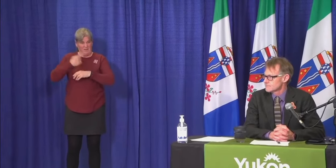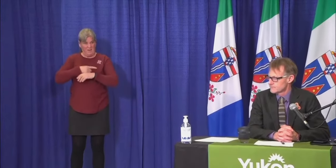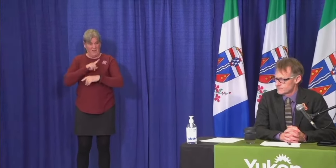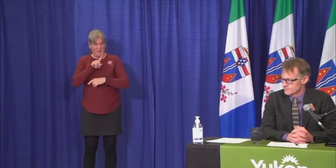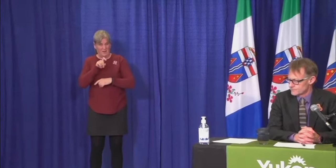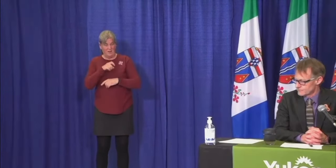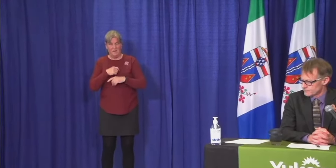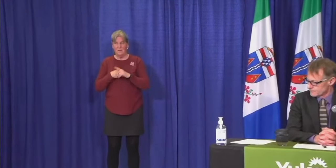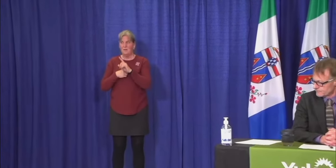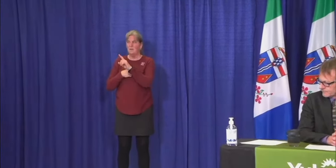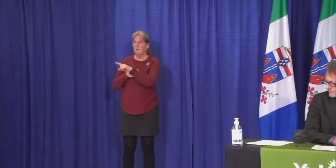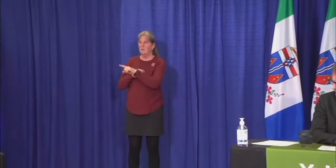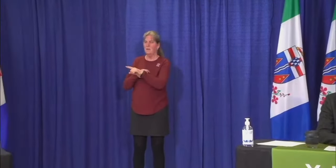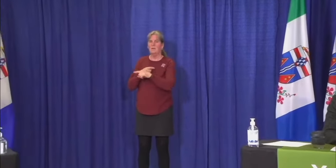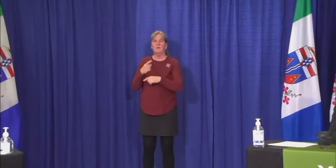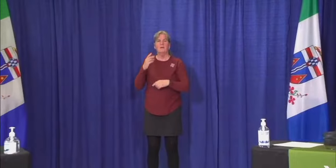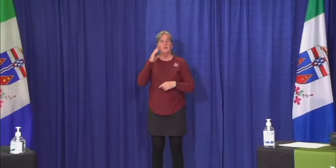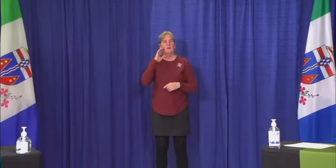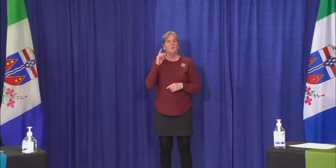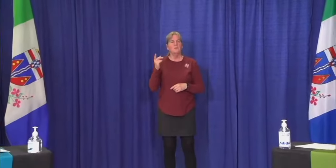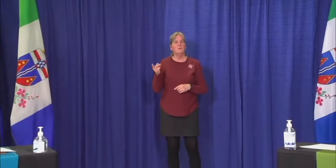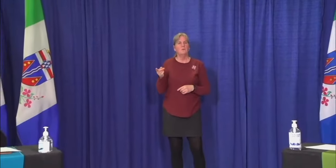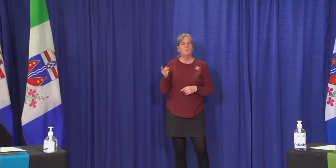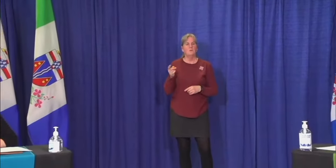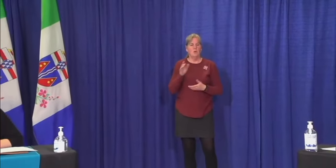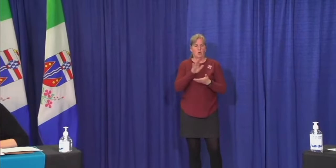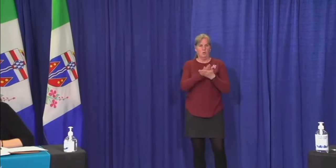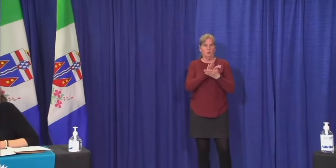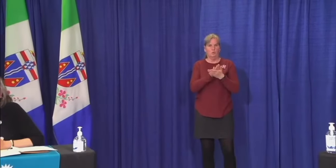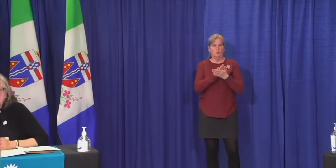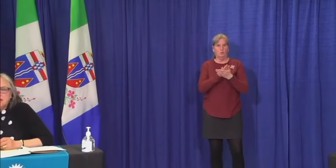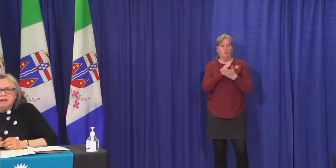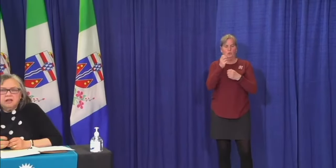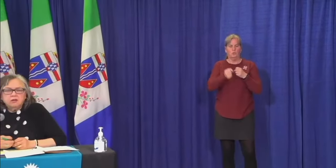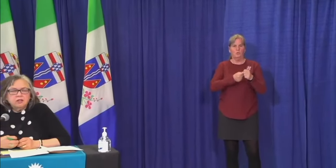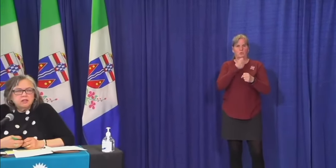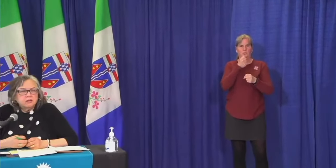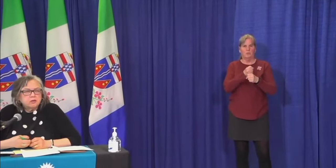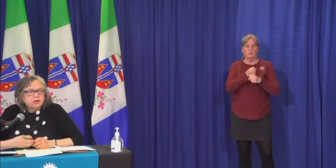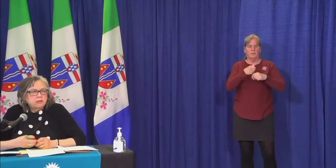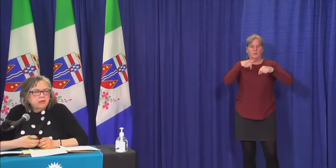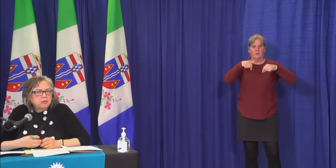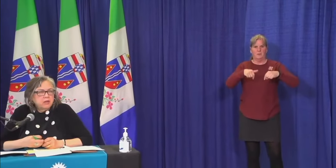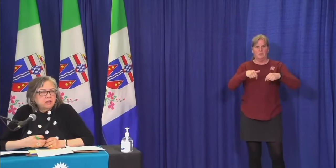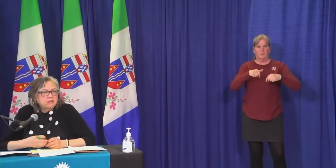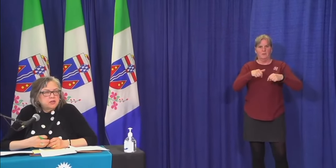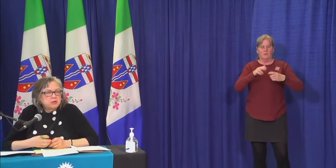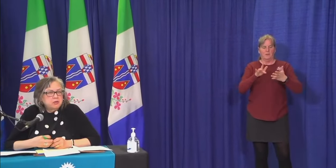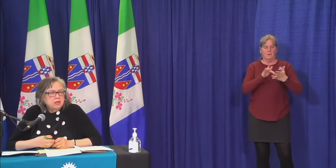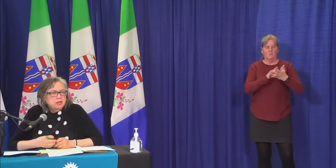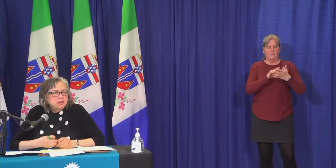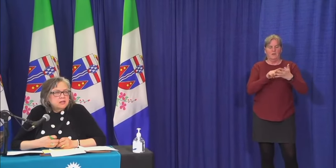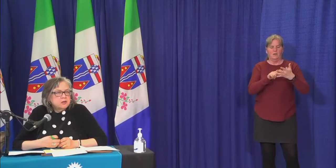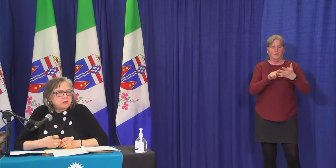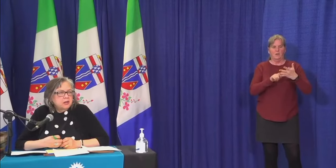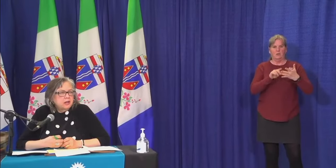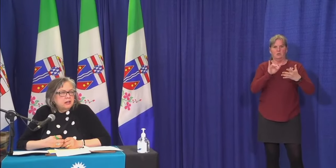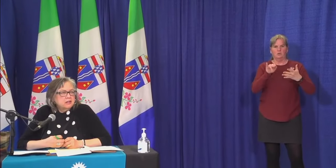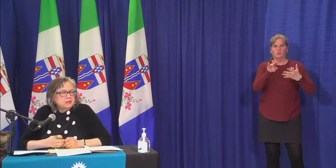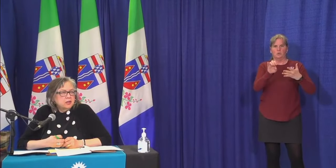Well, I can tell you, Nick, that our school year ends here in the territory around the middle of June.